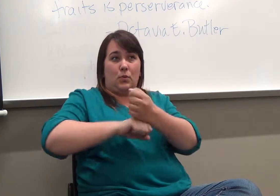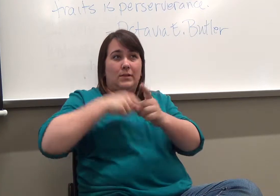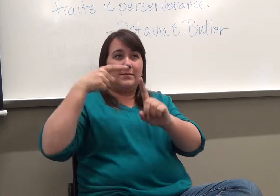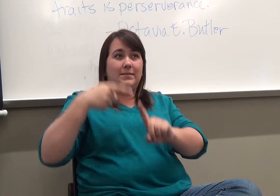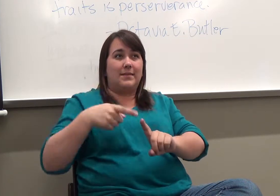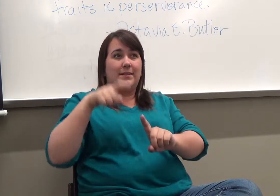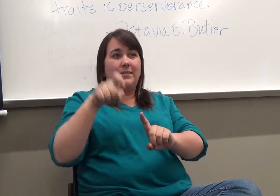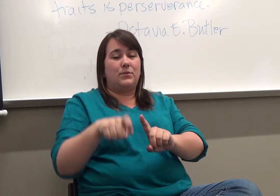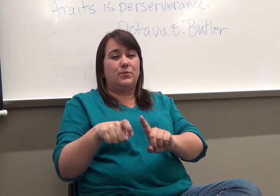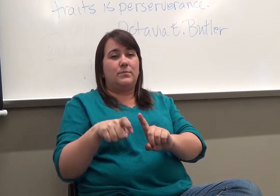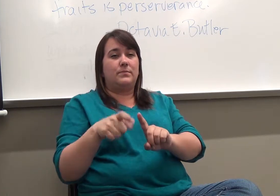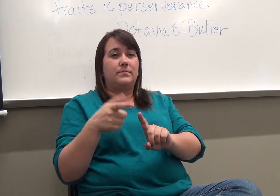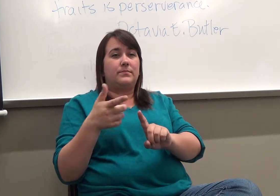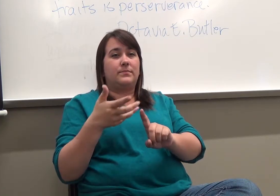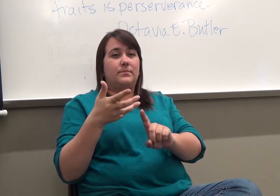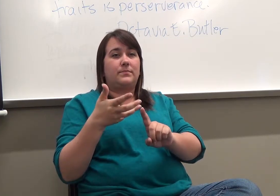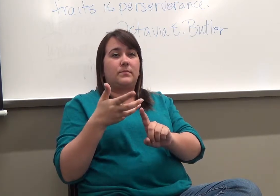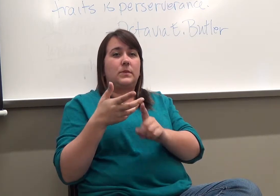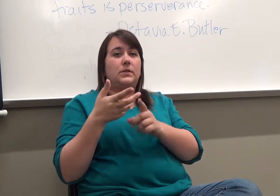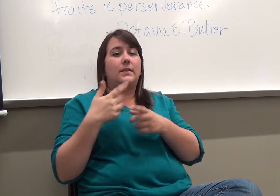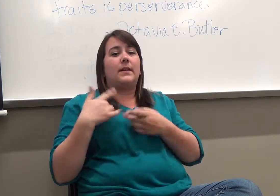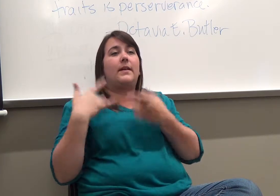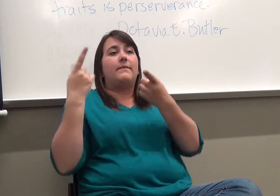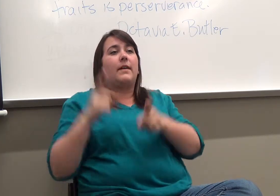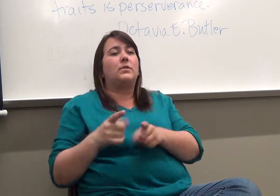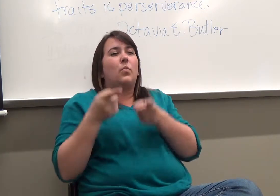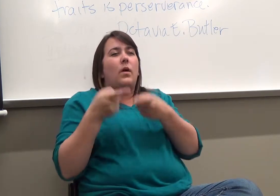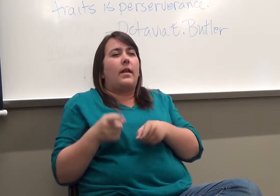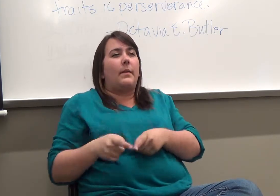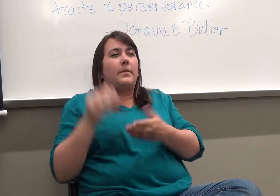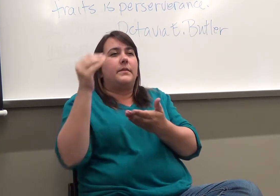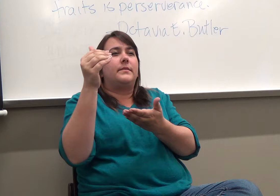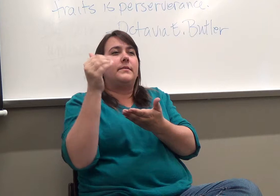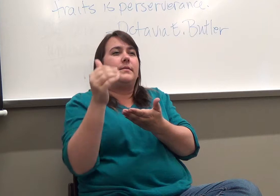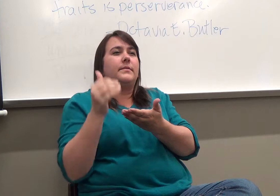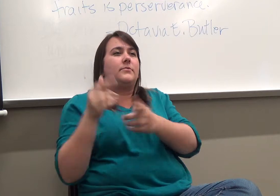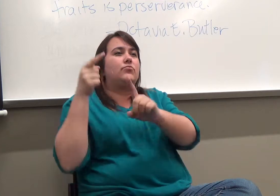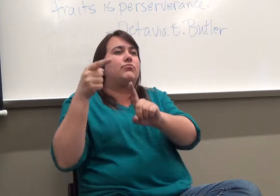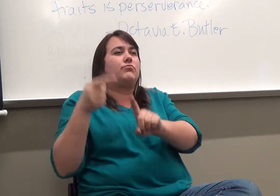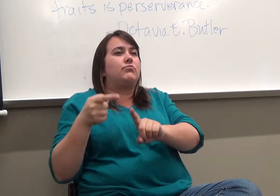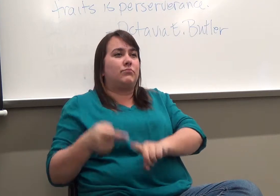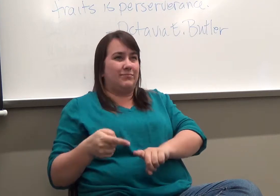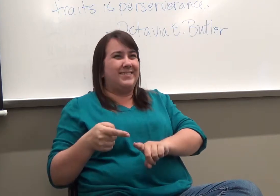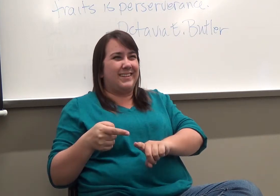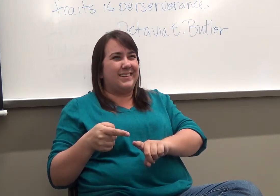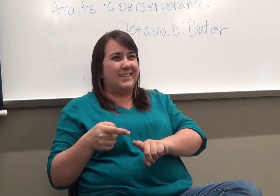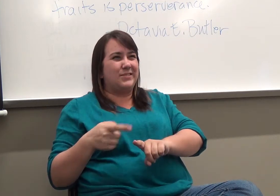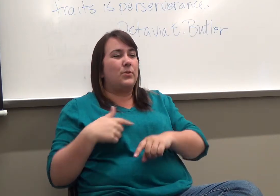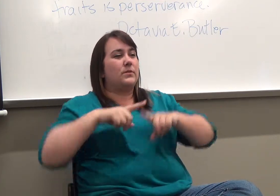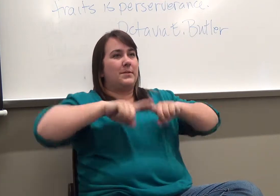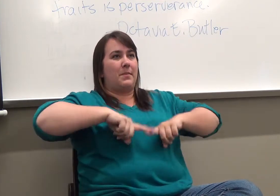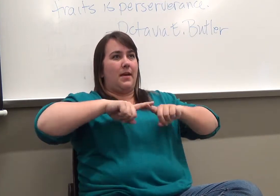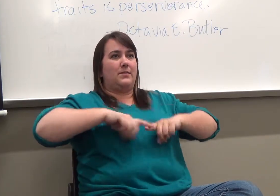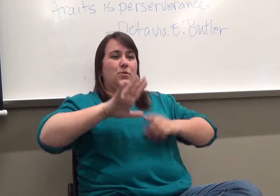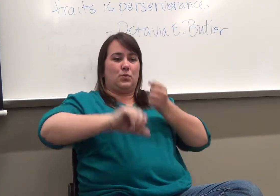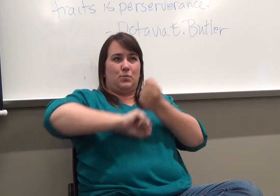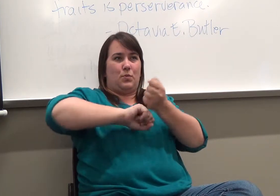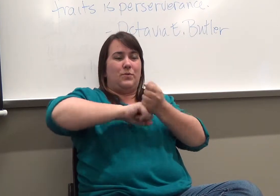be the small events of that narrative, right? So these are going to depend, whatever your supporting details are